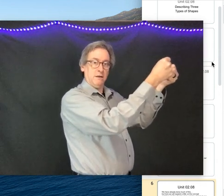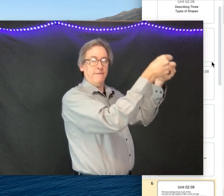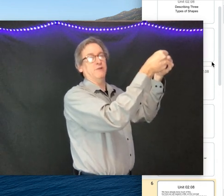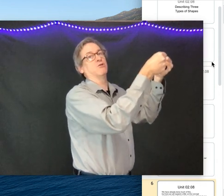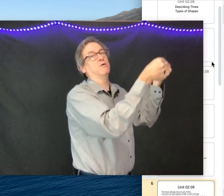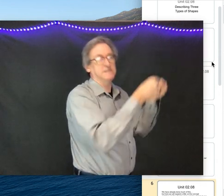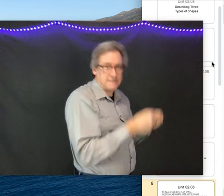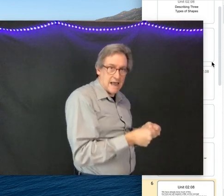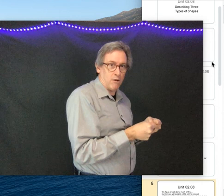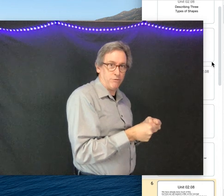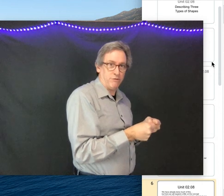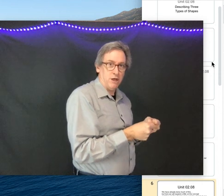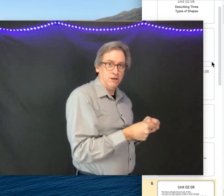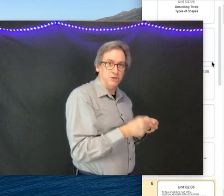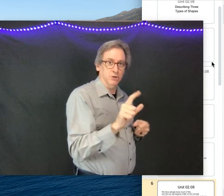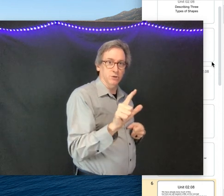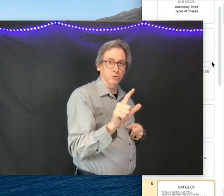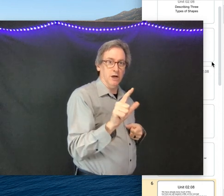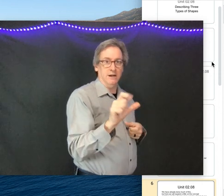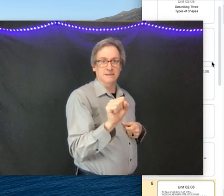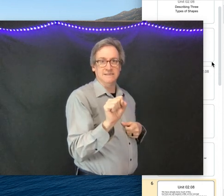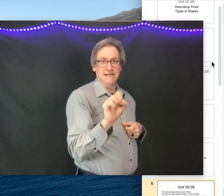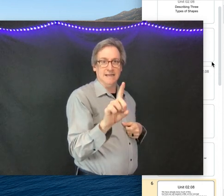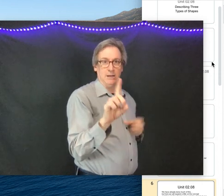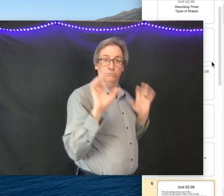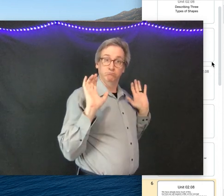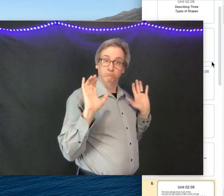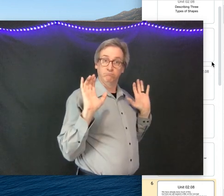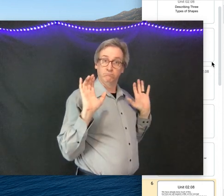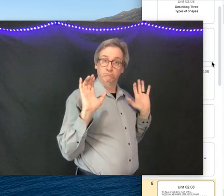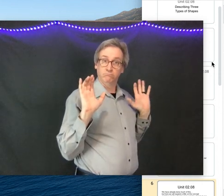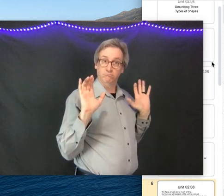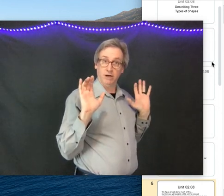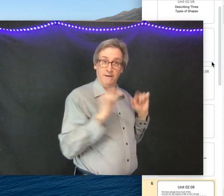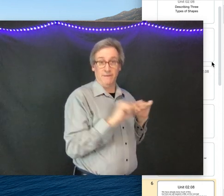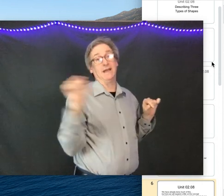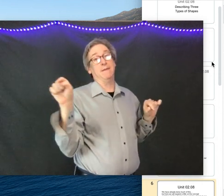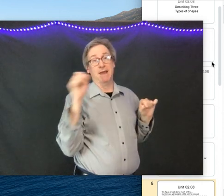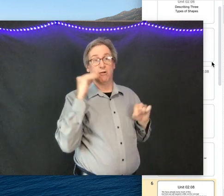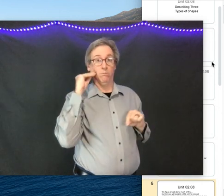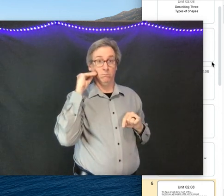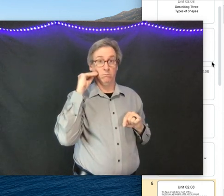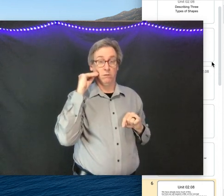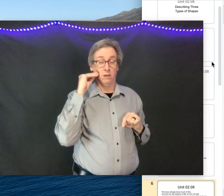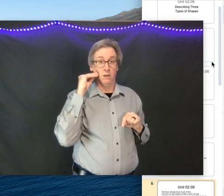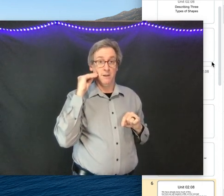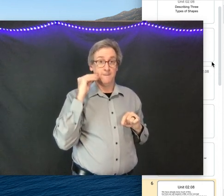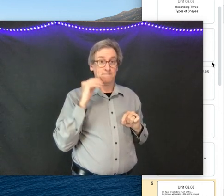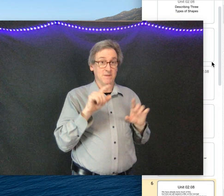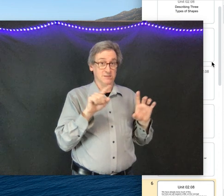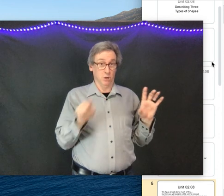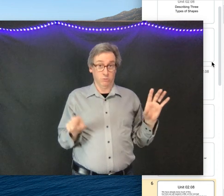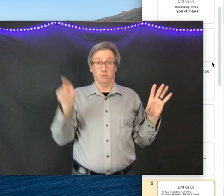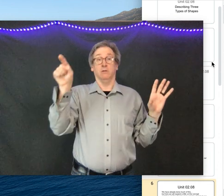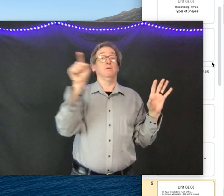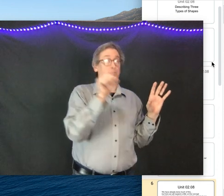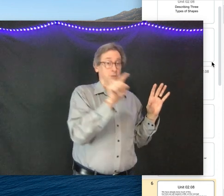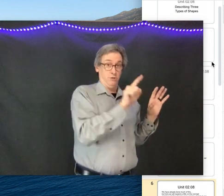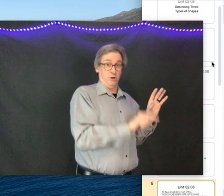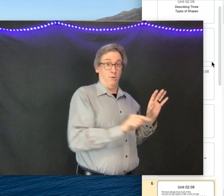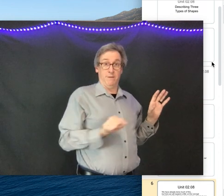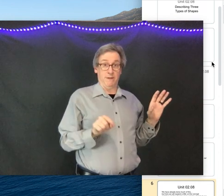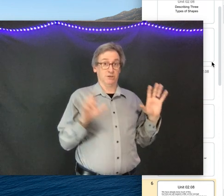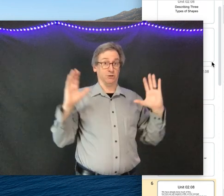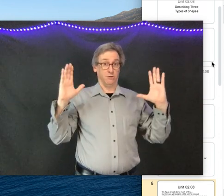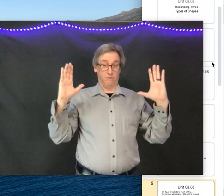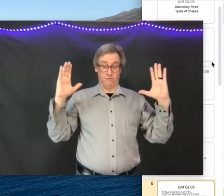Oregon, and then drove south to San Diego, right? And then I came back home. So you're